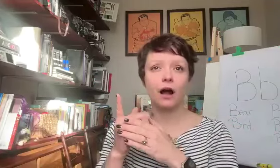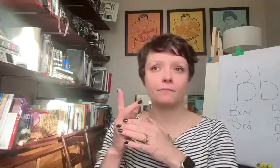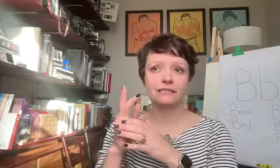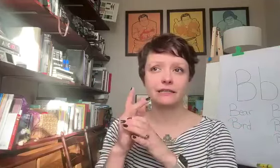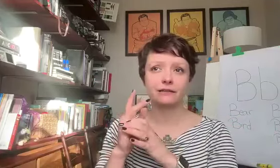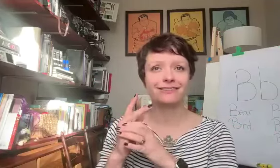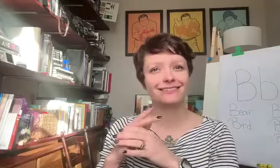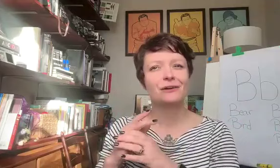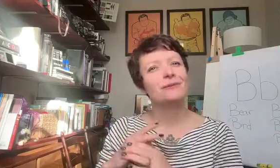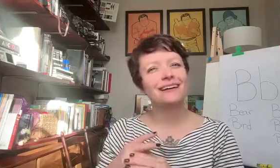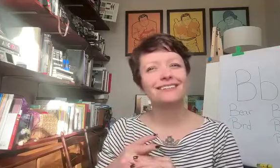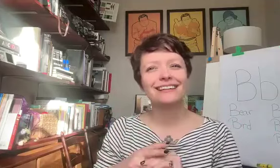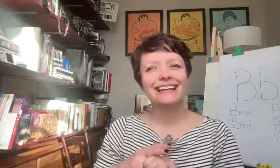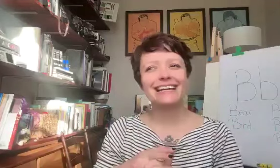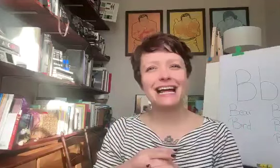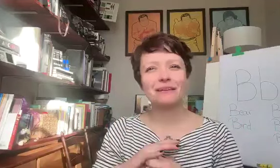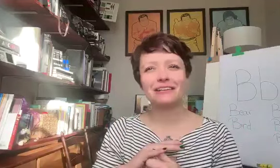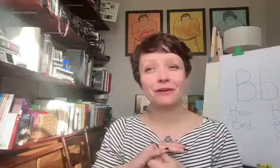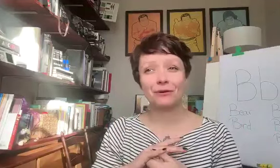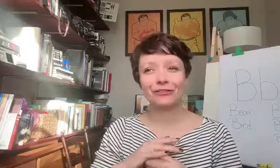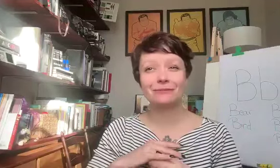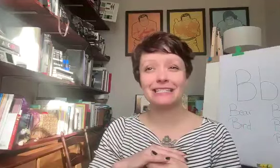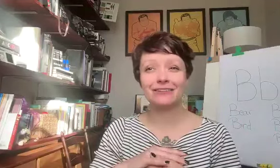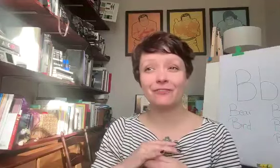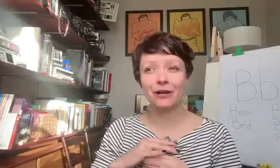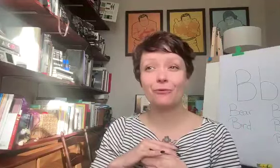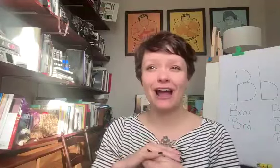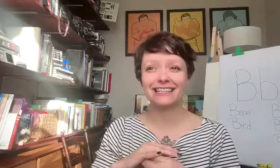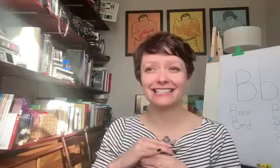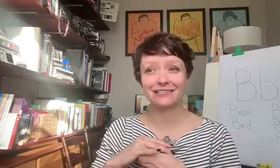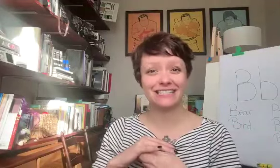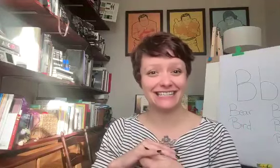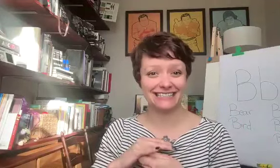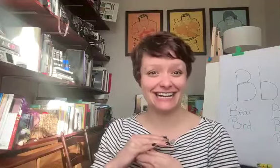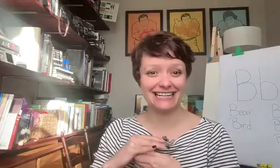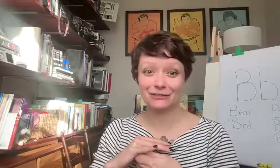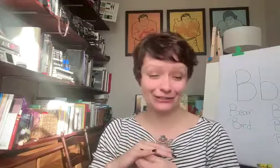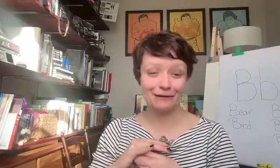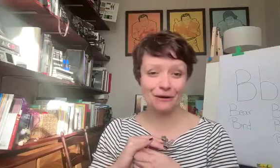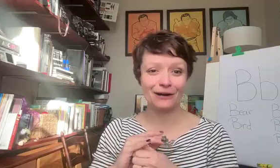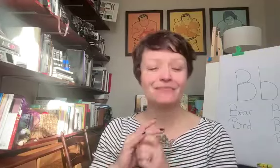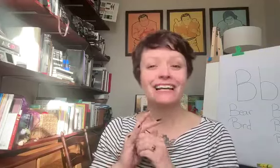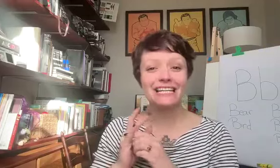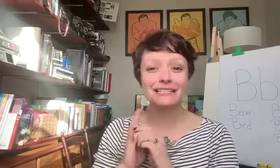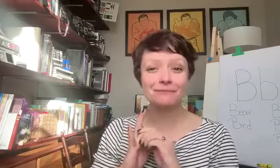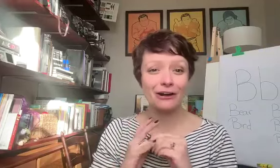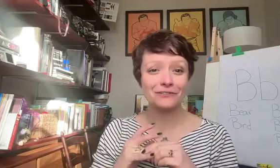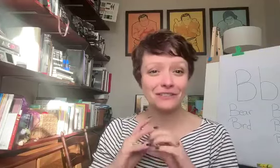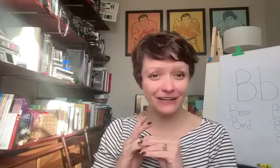are missing, well, he's not missing from birth. He's missing from very poor accidents of sticking his hand into a lawnmower. He's missing parts of his